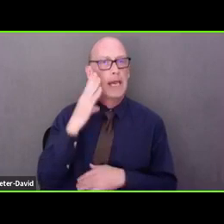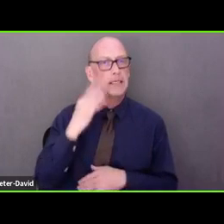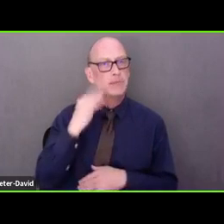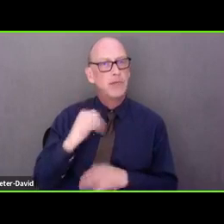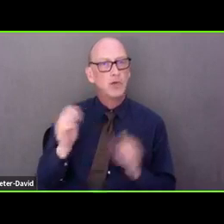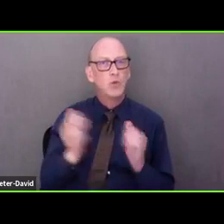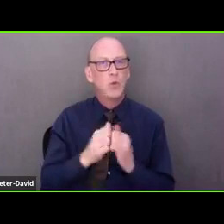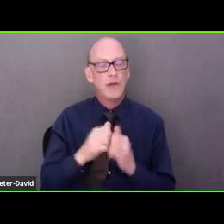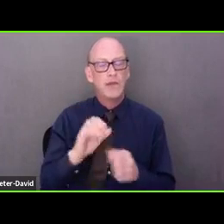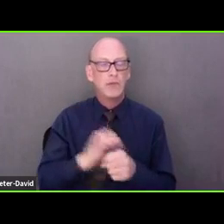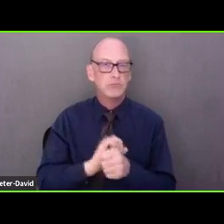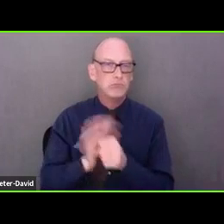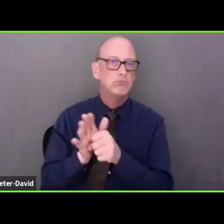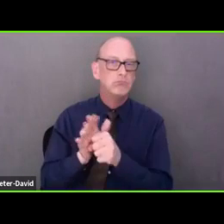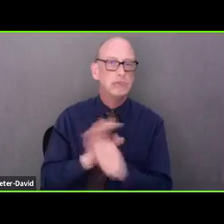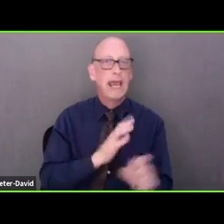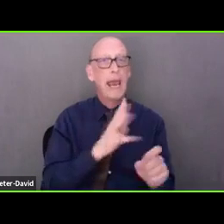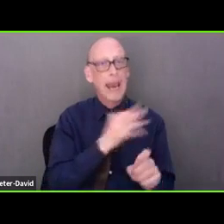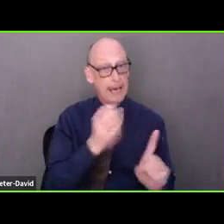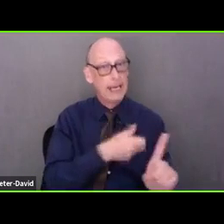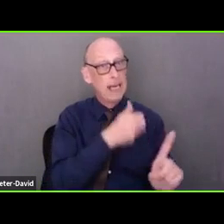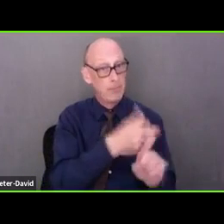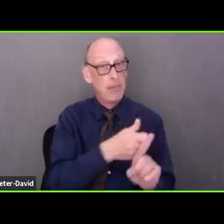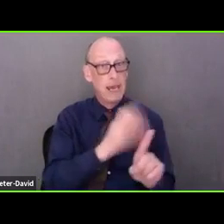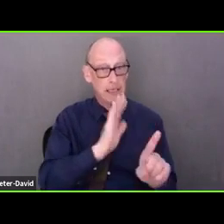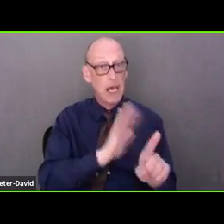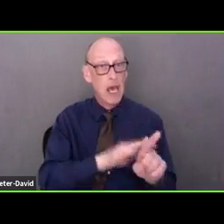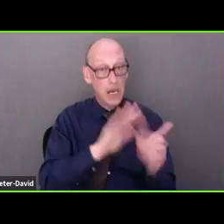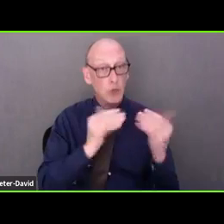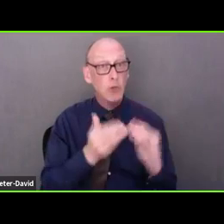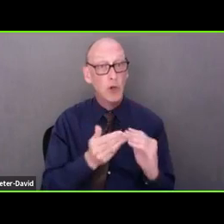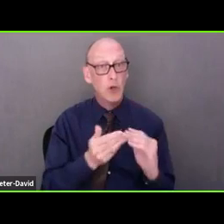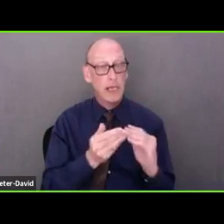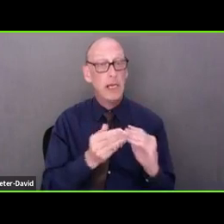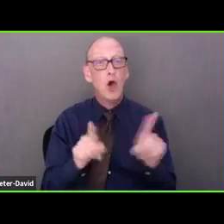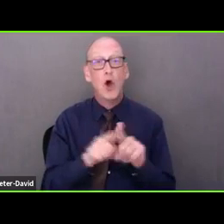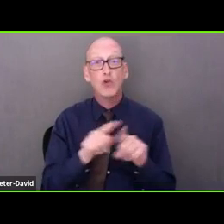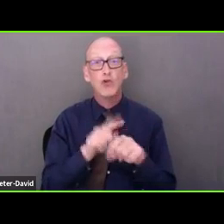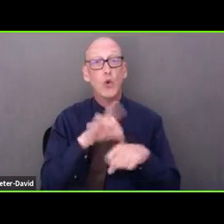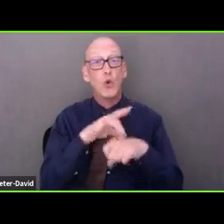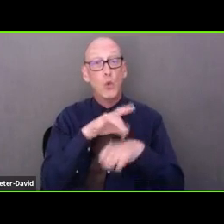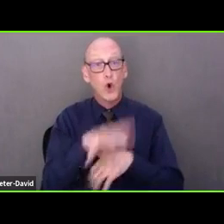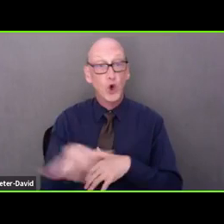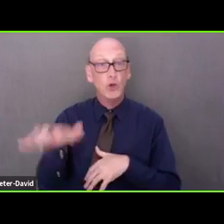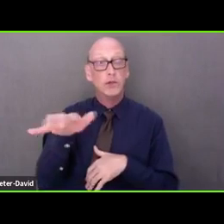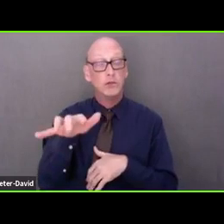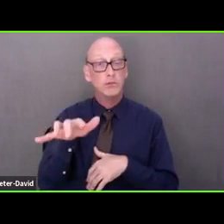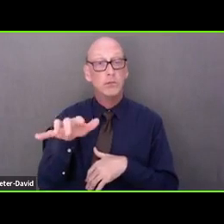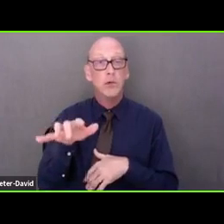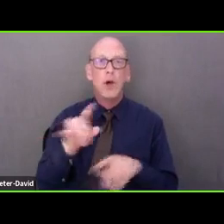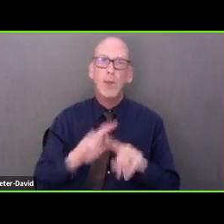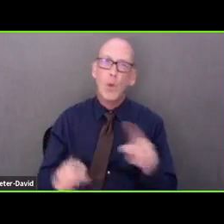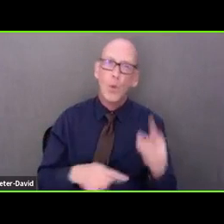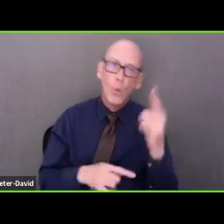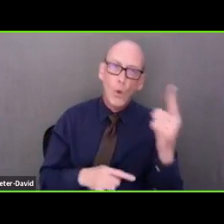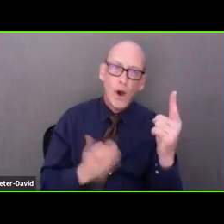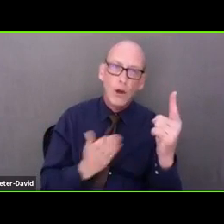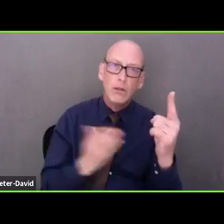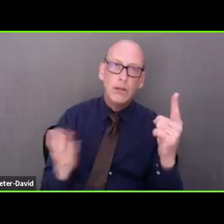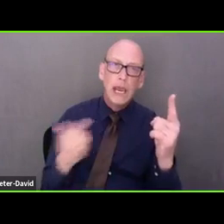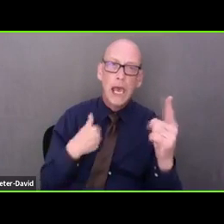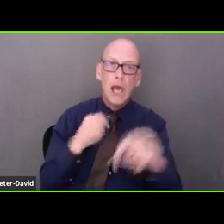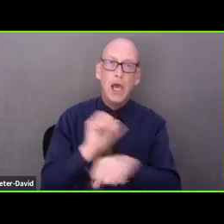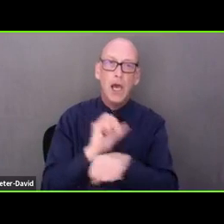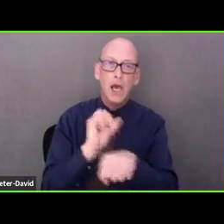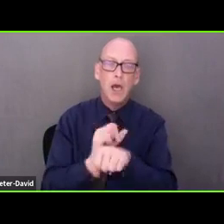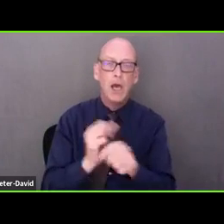the coronavirus and the impact that it's having on the community as well as the world. But one of the things that I work